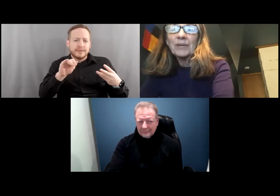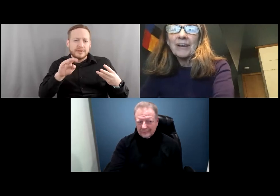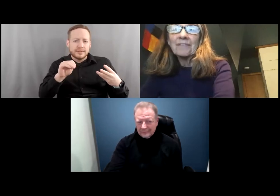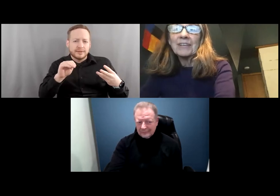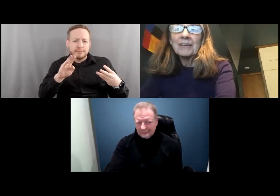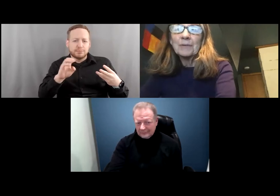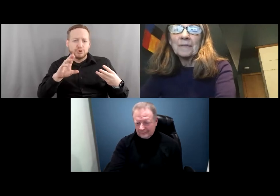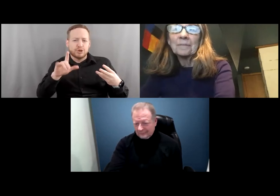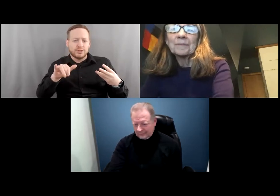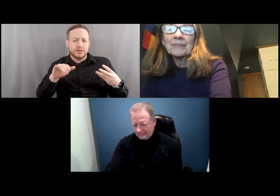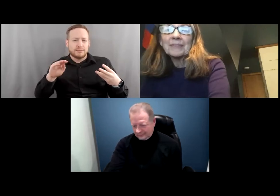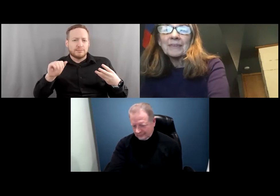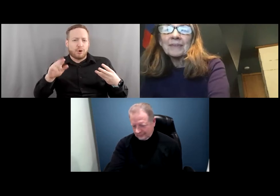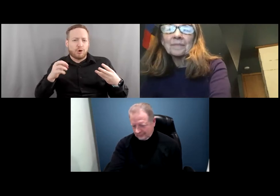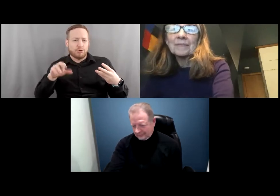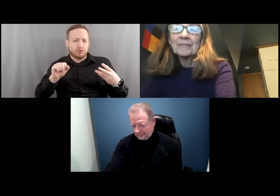And we have Kimberly